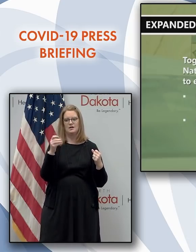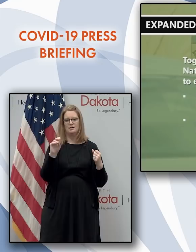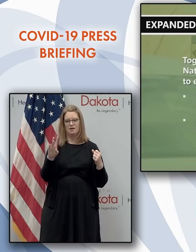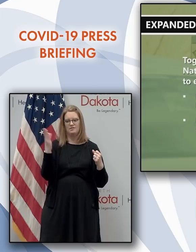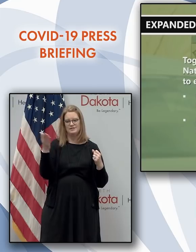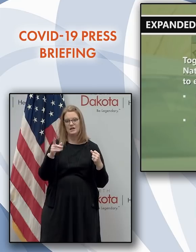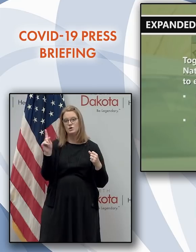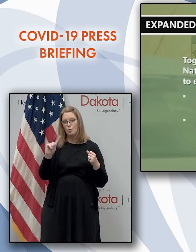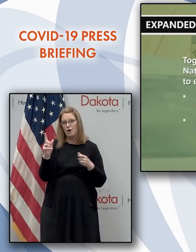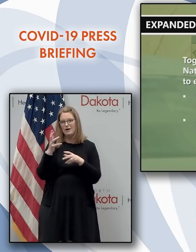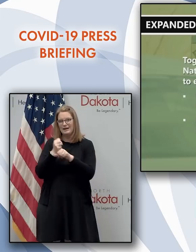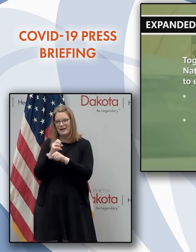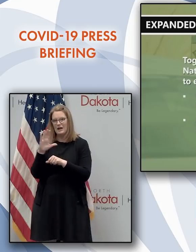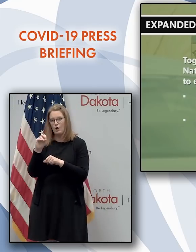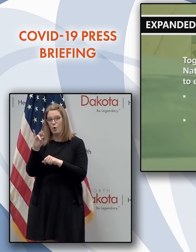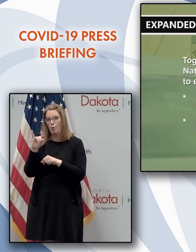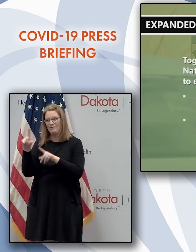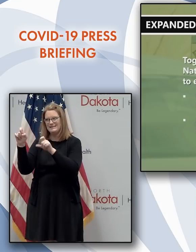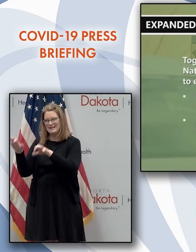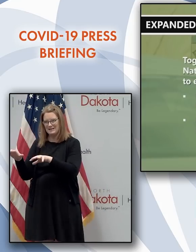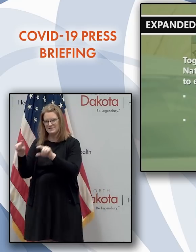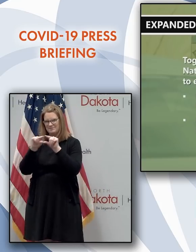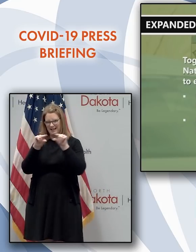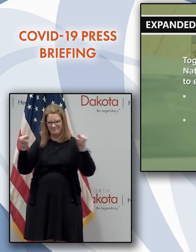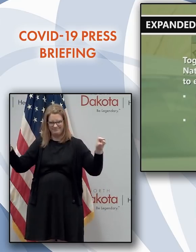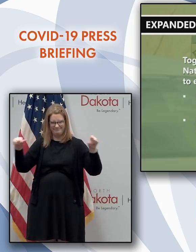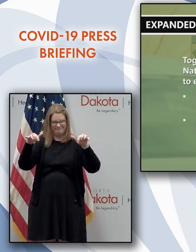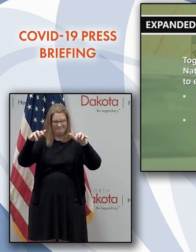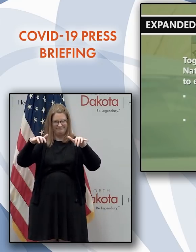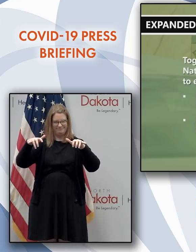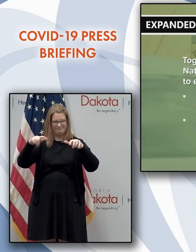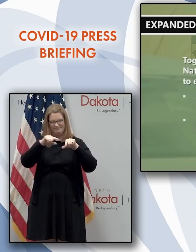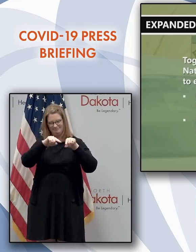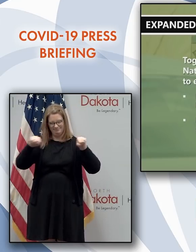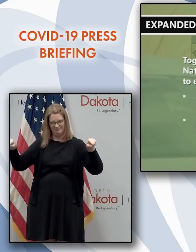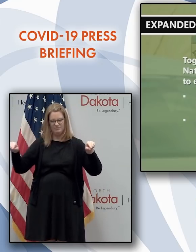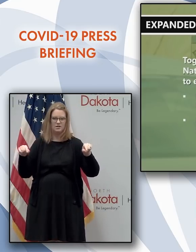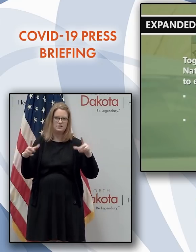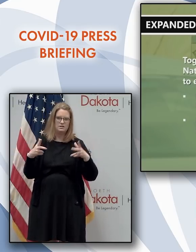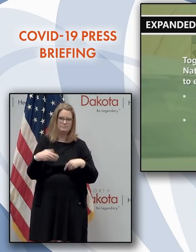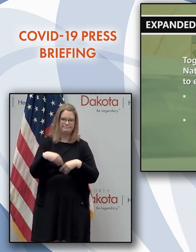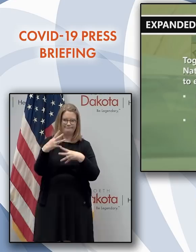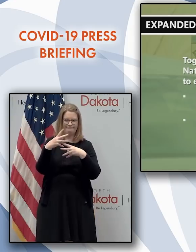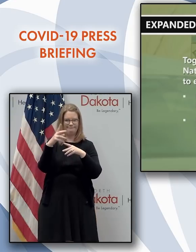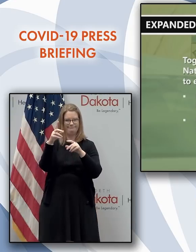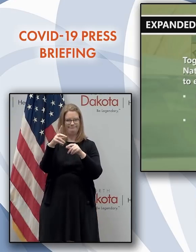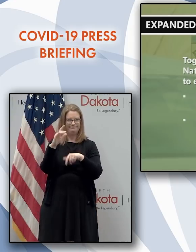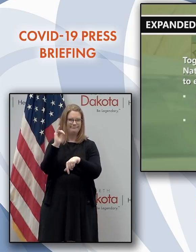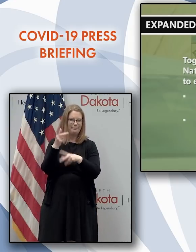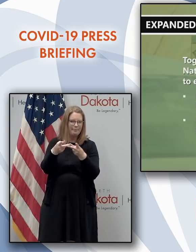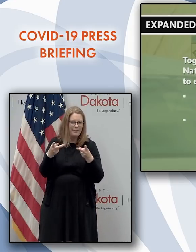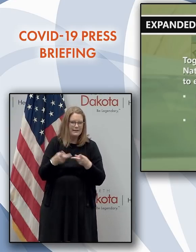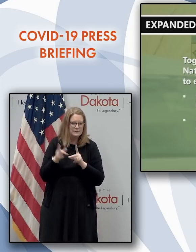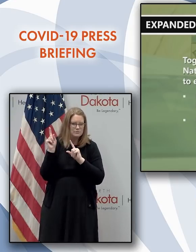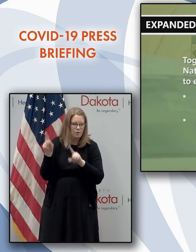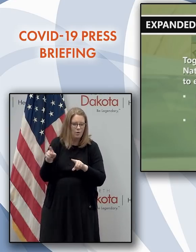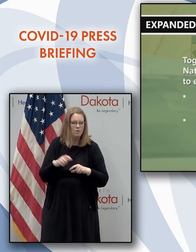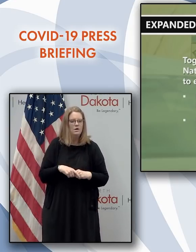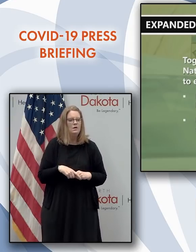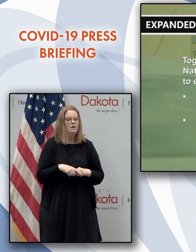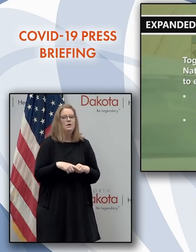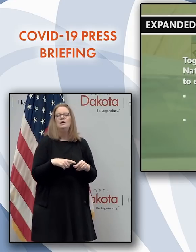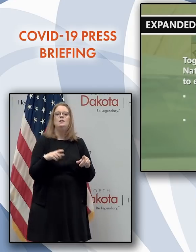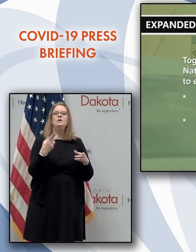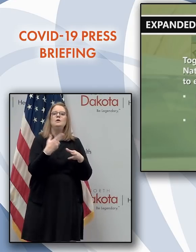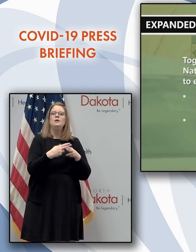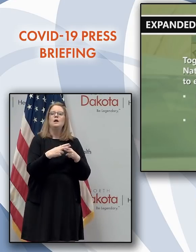health.nd.gov/where to get a COVID test for more information. We are also adding, those are, we call those mobile